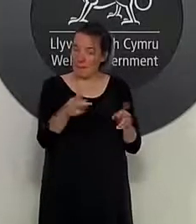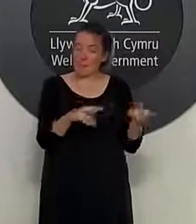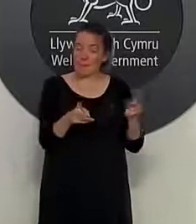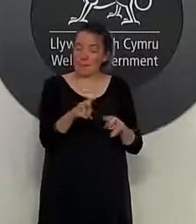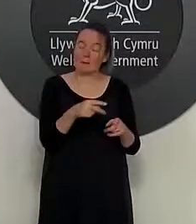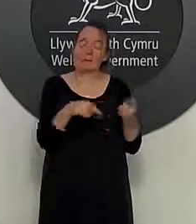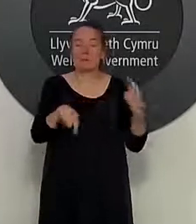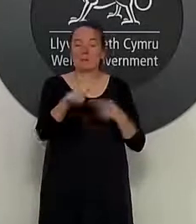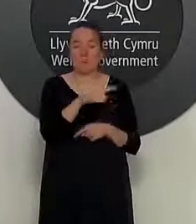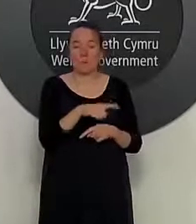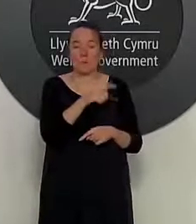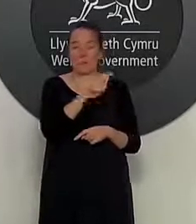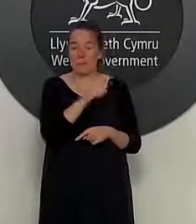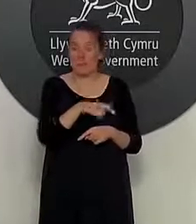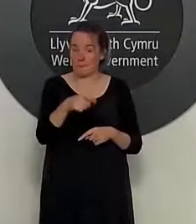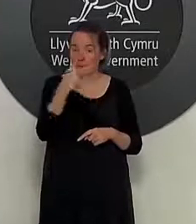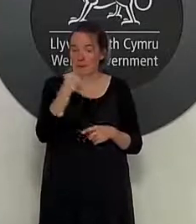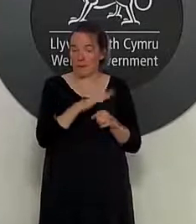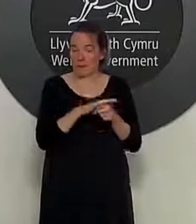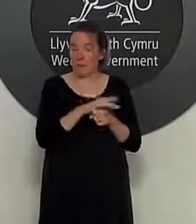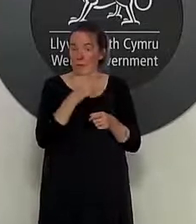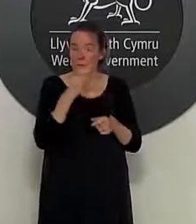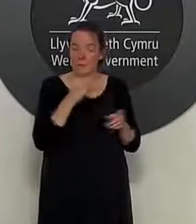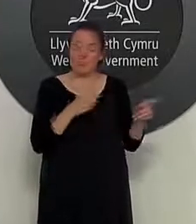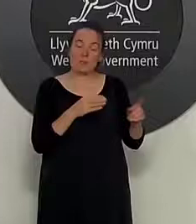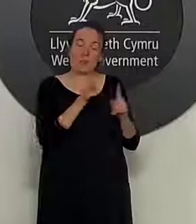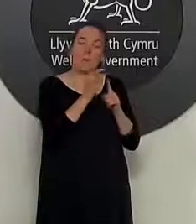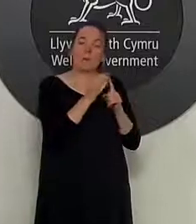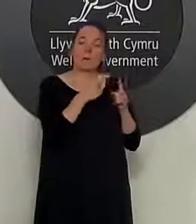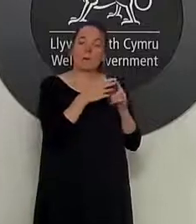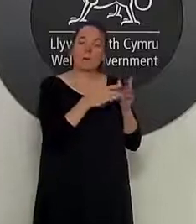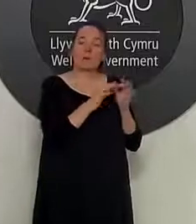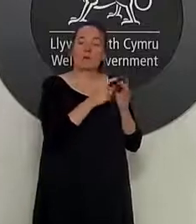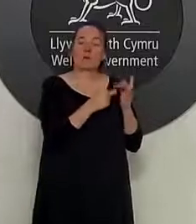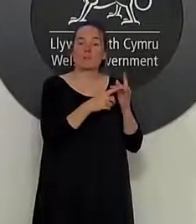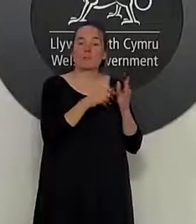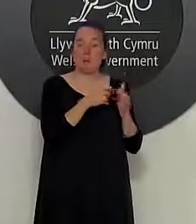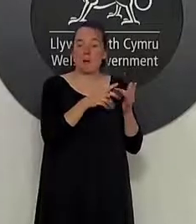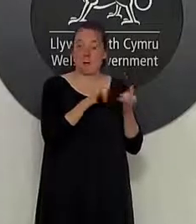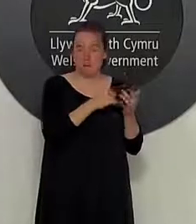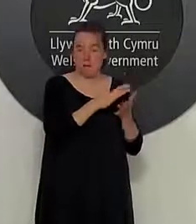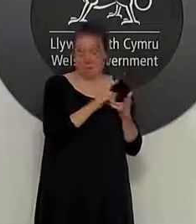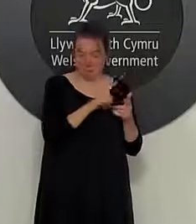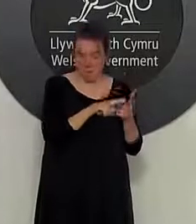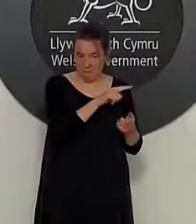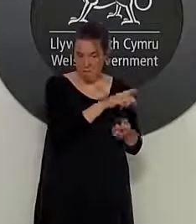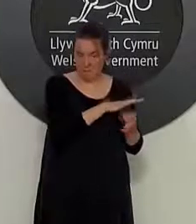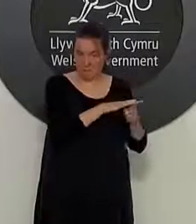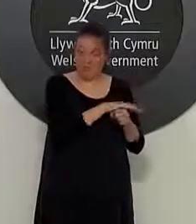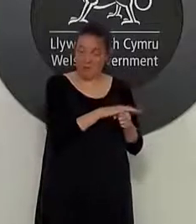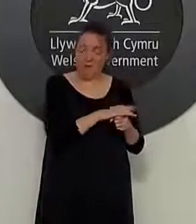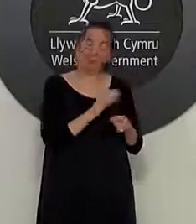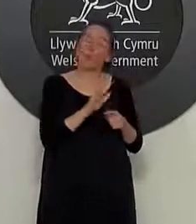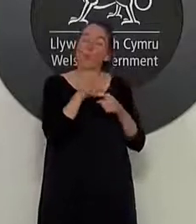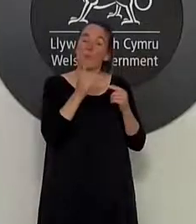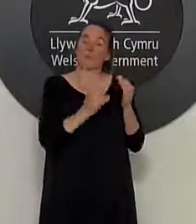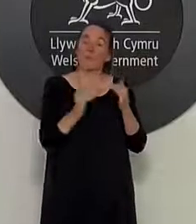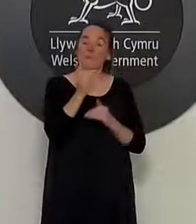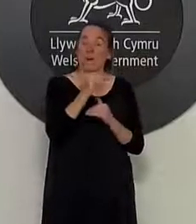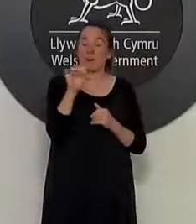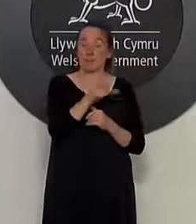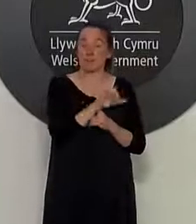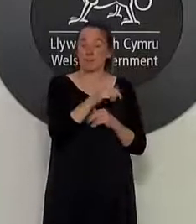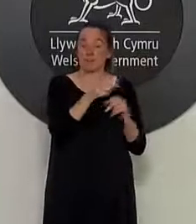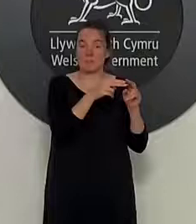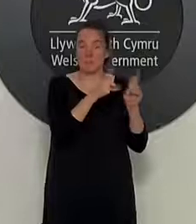people. So in Pembrokeshire, for example, one of the beneficiaries of that money, nearly 100 homes previously used